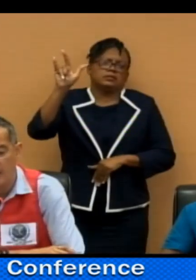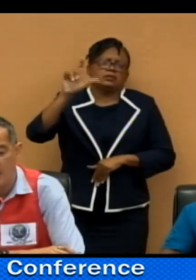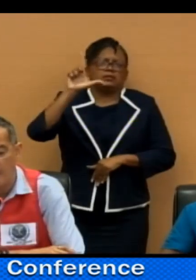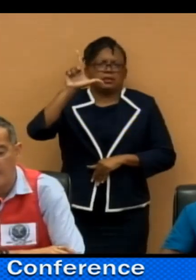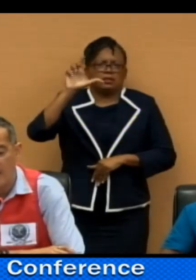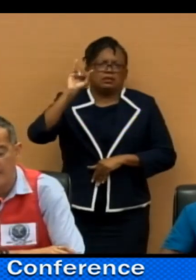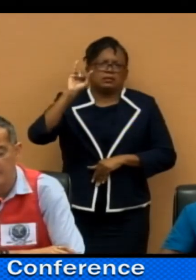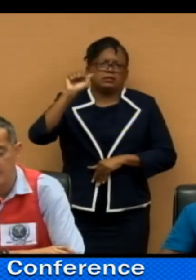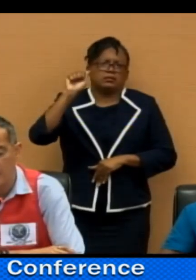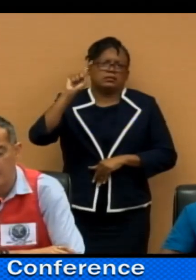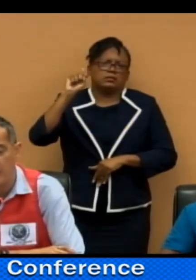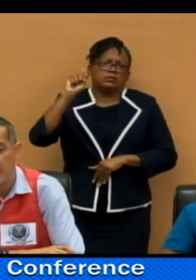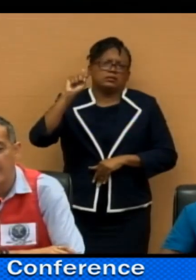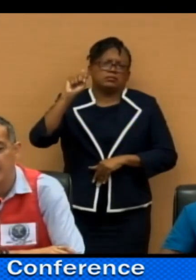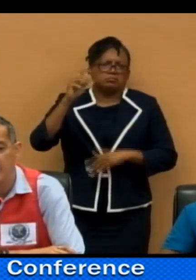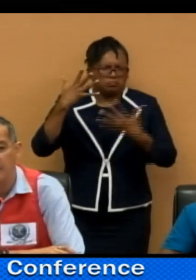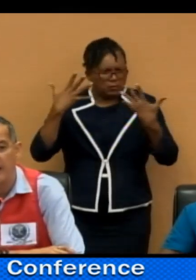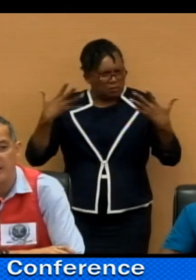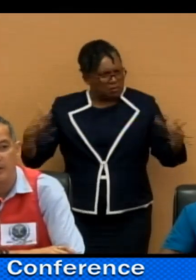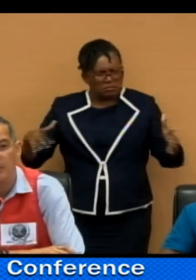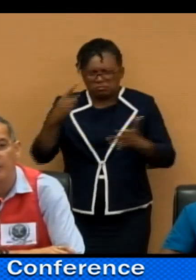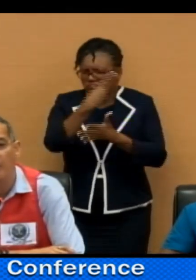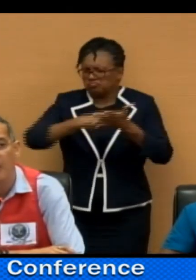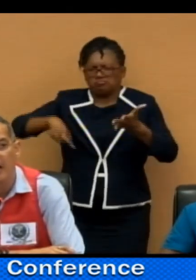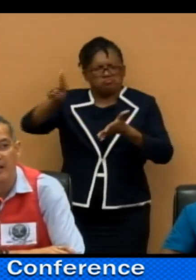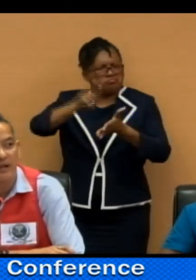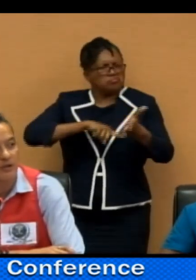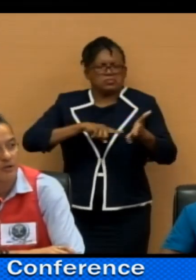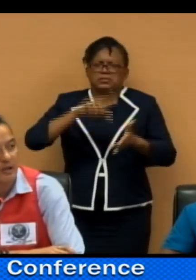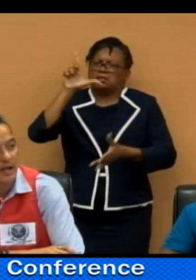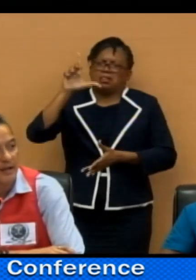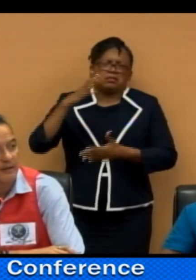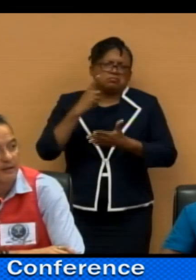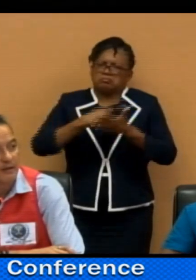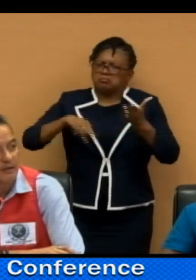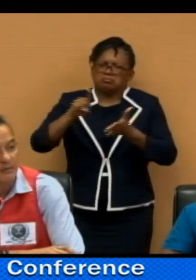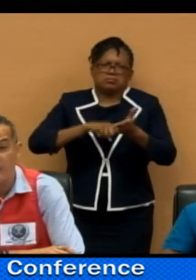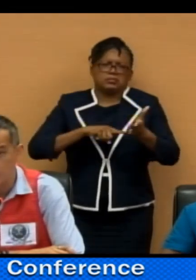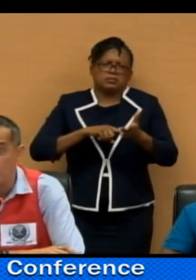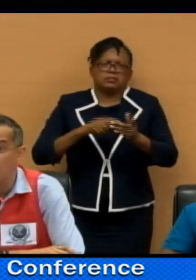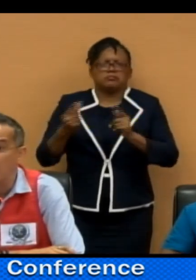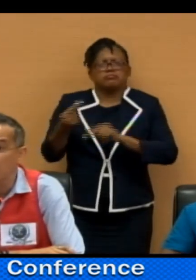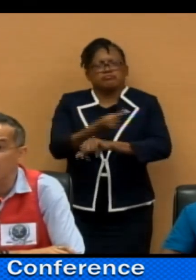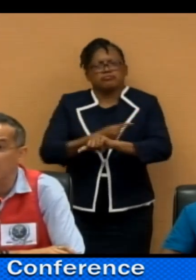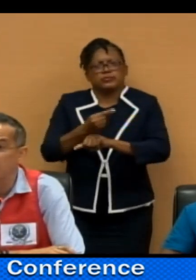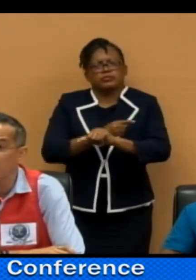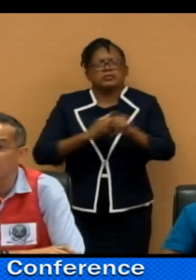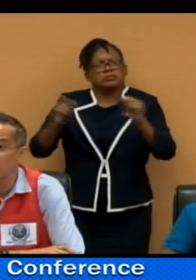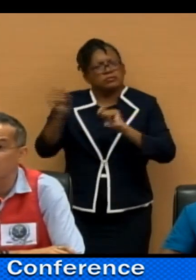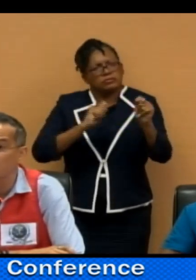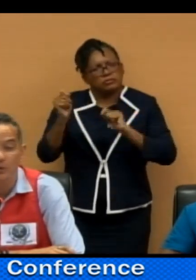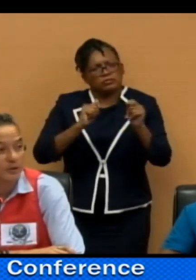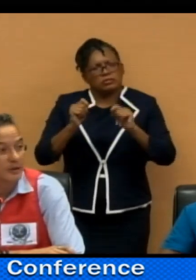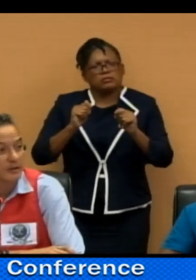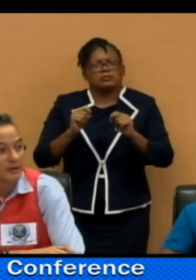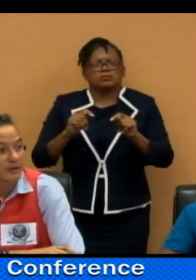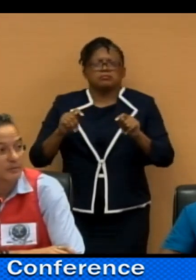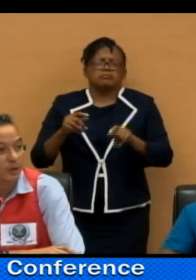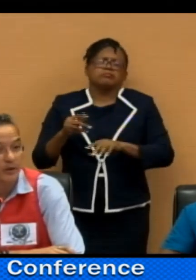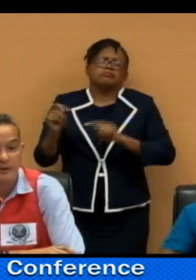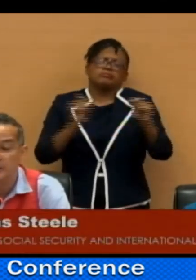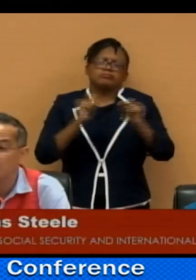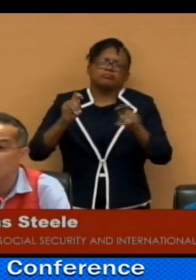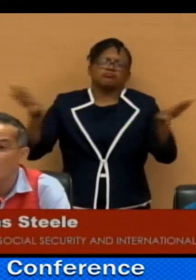LIAT has already canceled the flights between Grenada and Trinidad, because Trinidad had closed